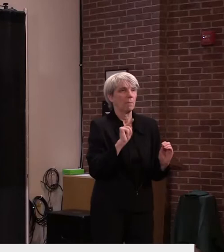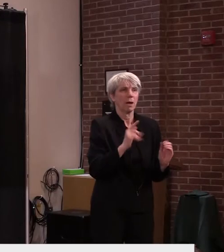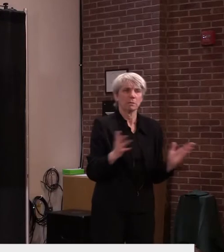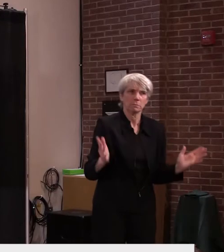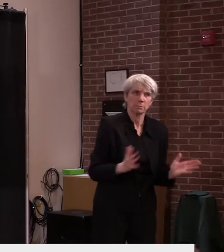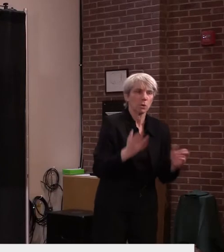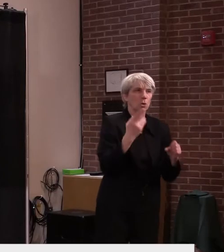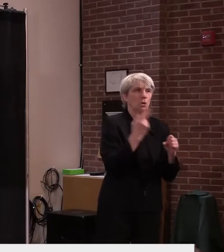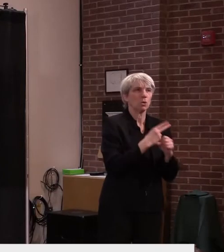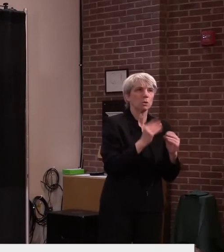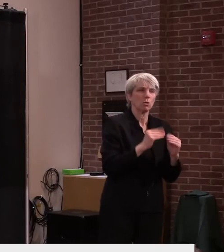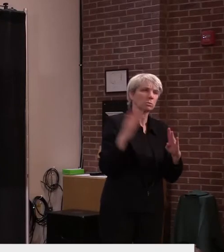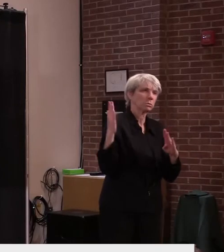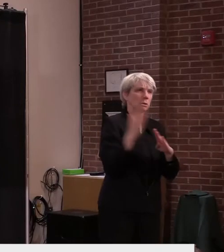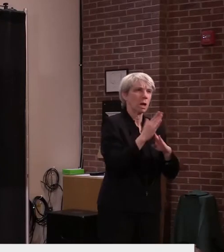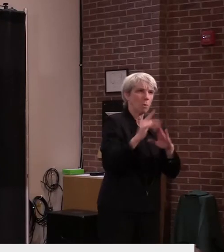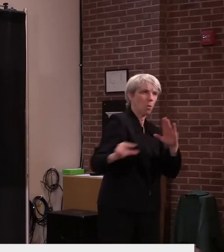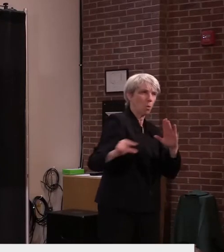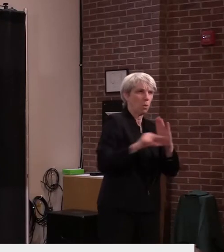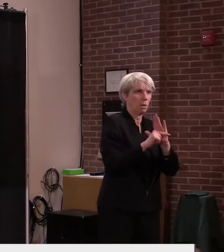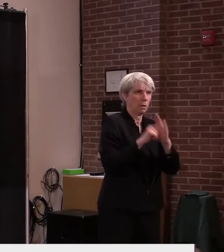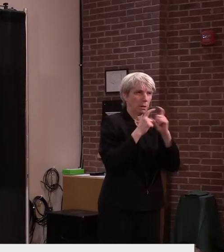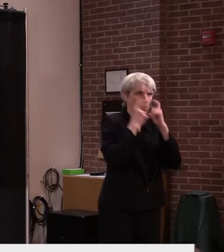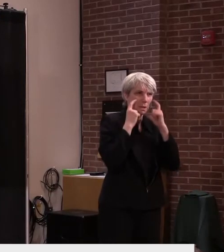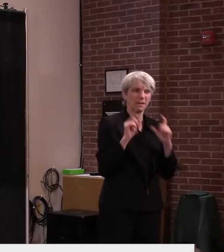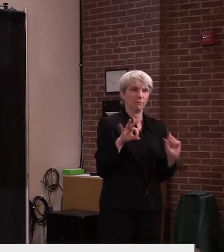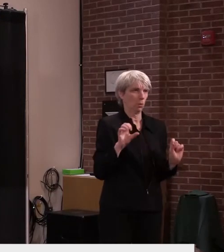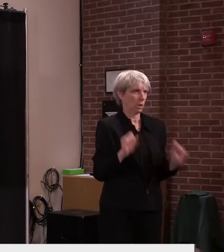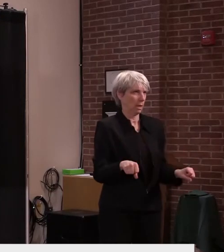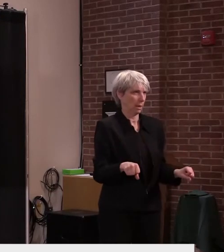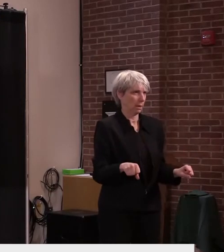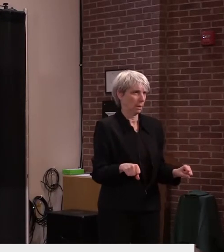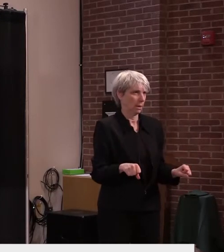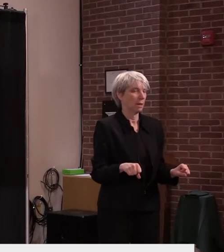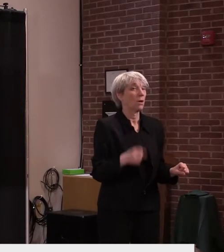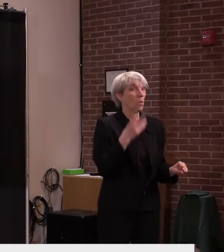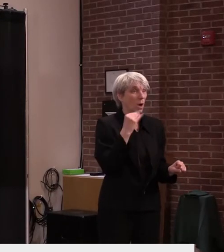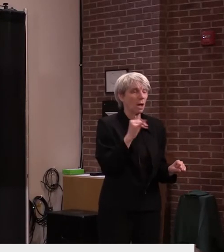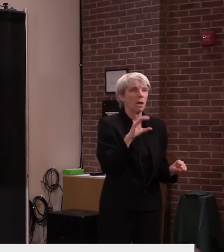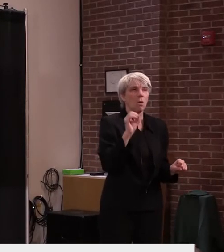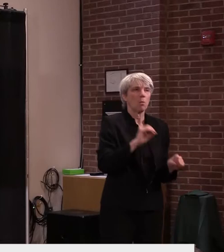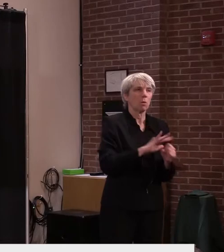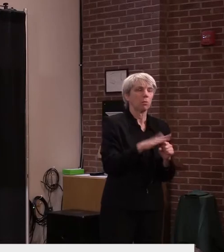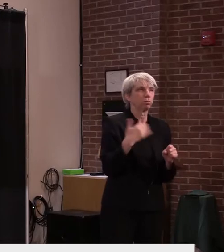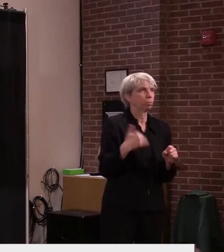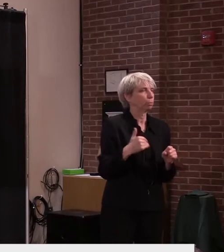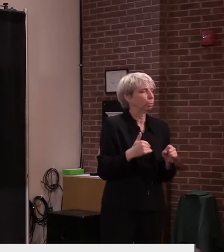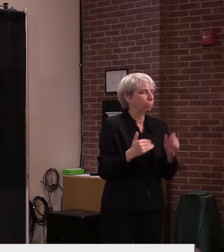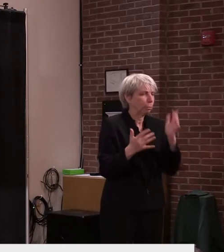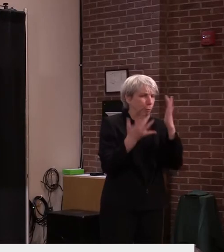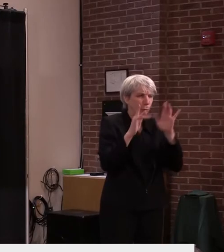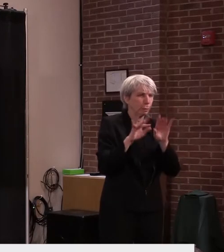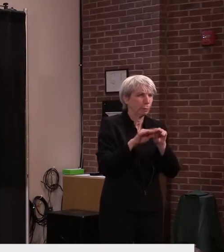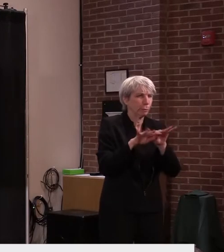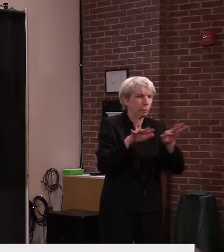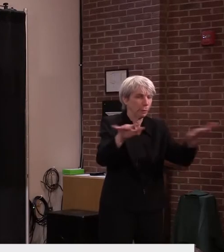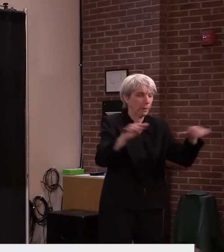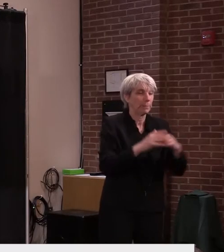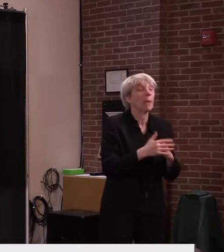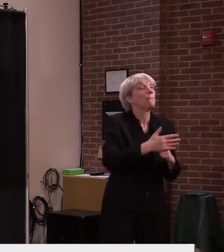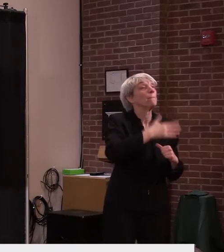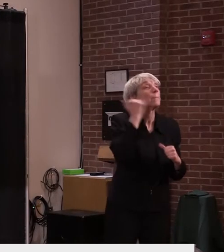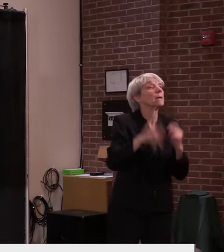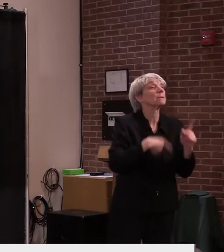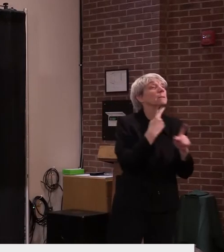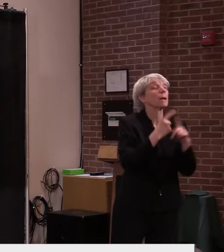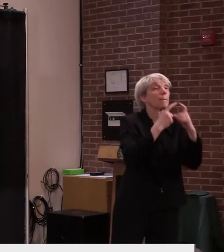mask if you can find one as we face Omicron. Examples of high quality masks are N95